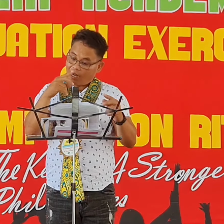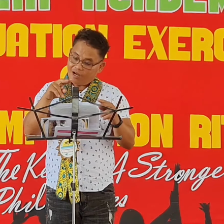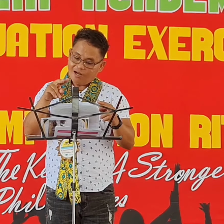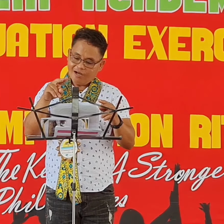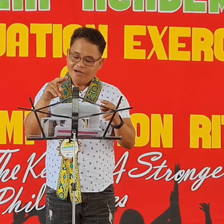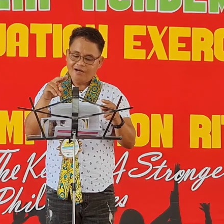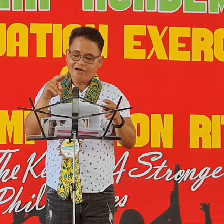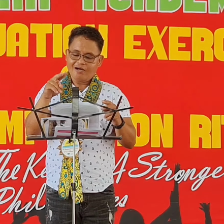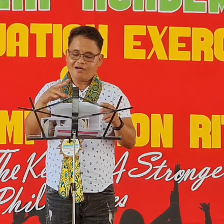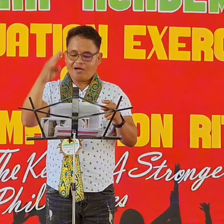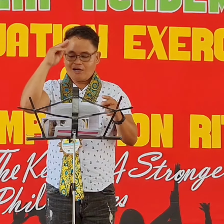And I just looked at him.